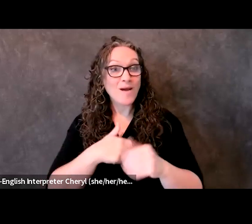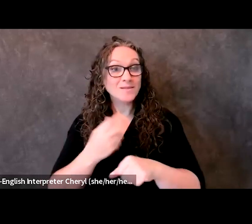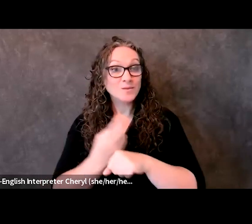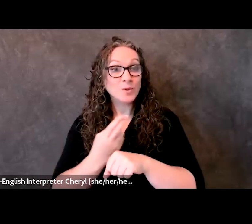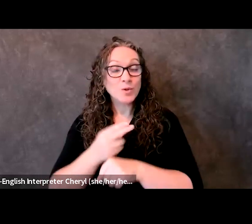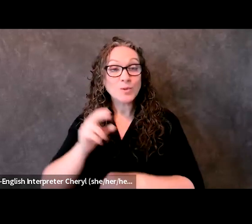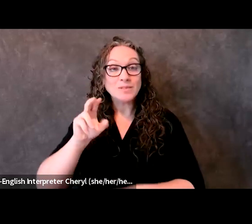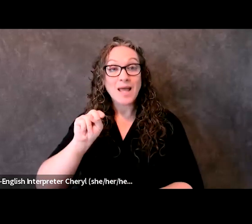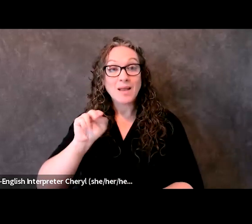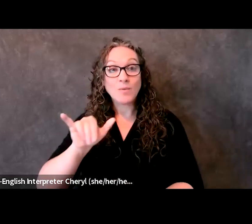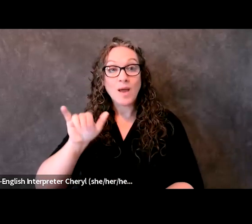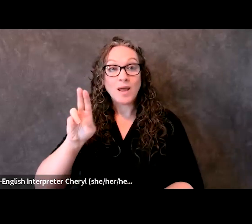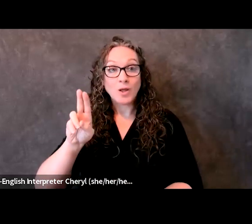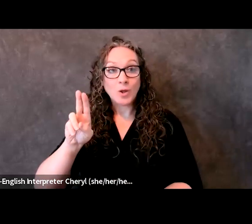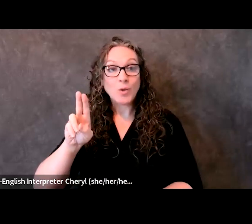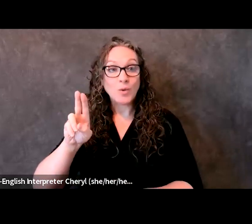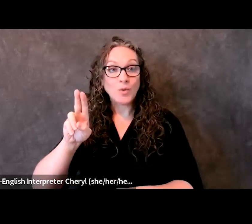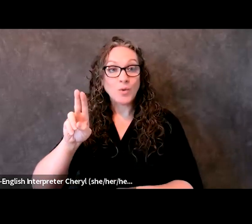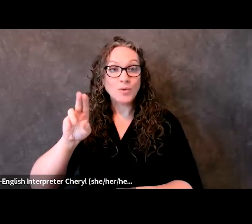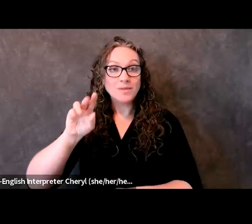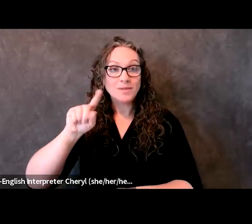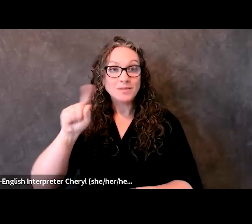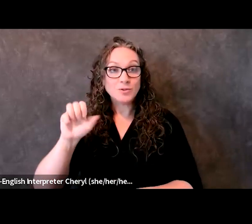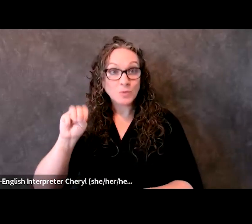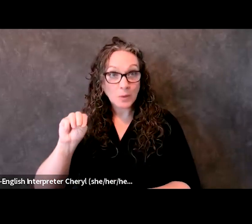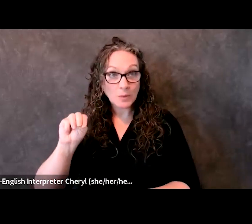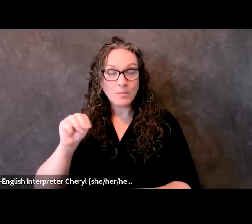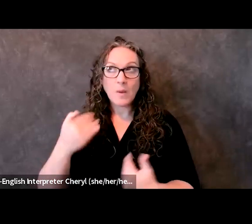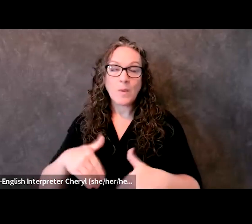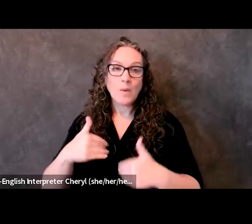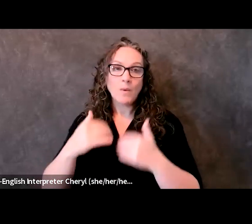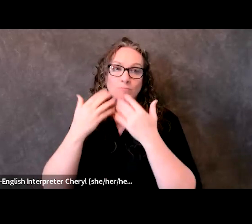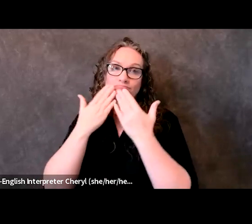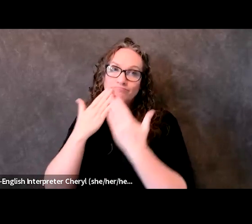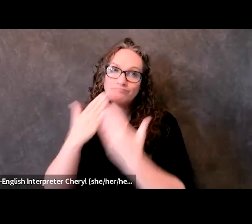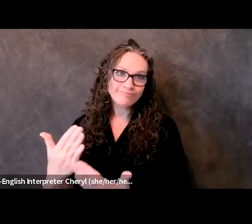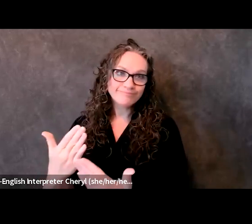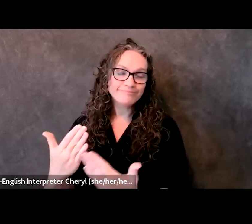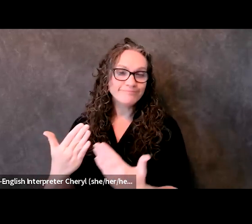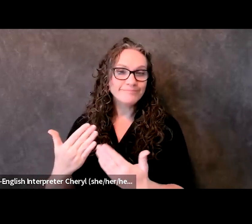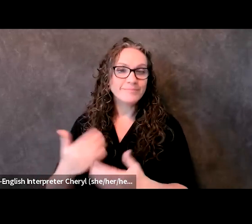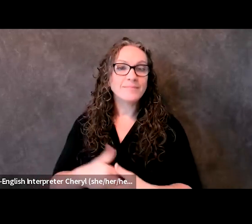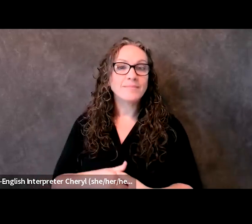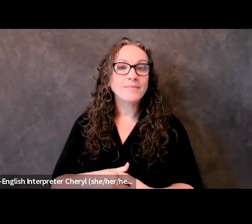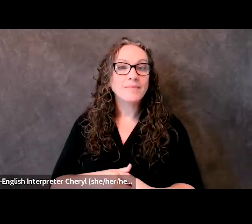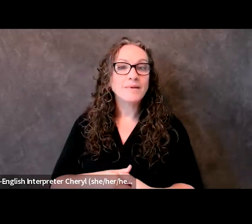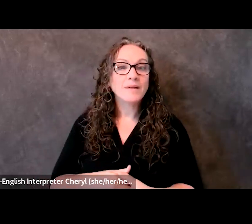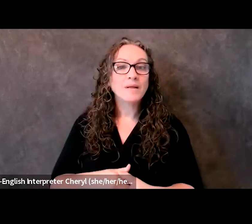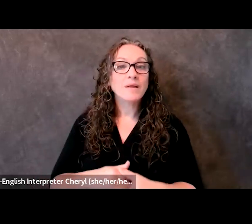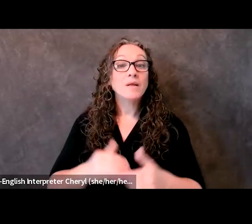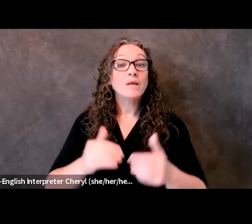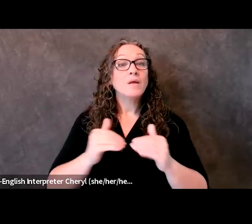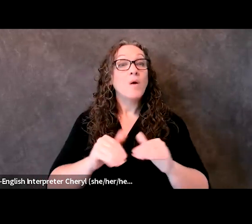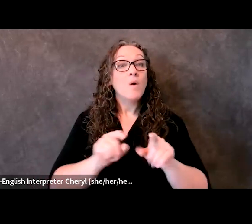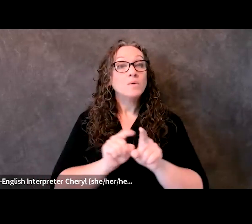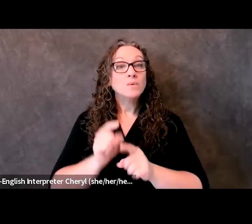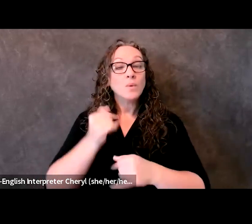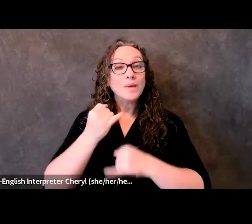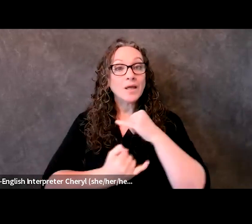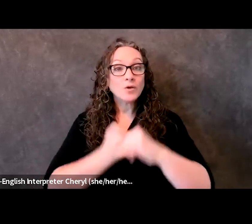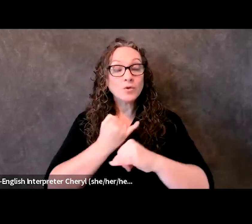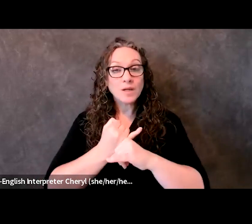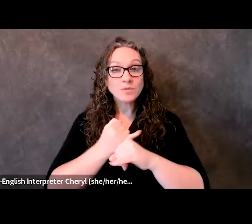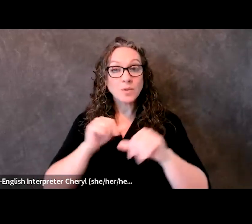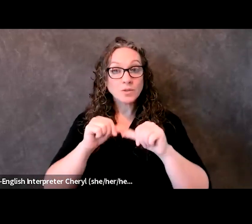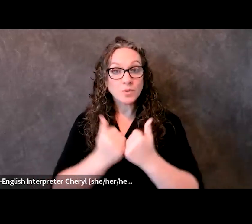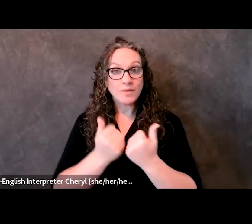platform, have been tremendous. And the International Association of